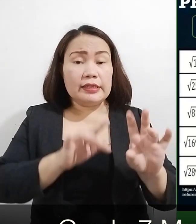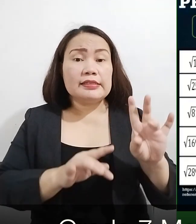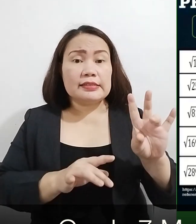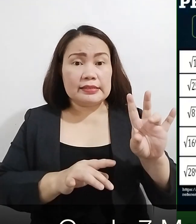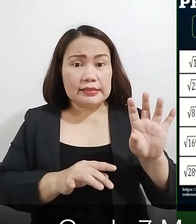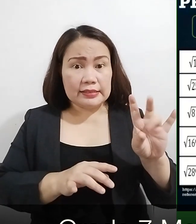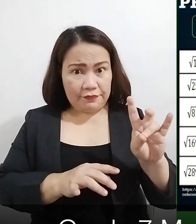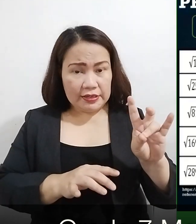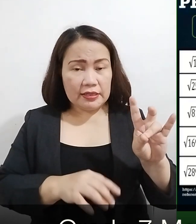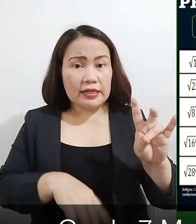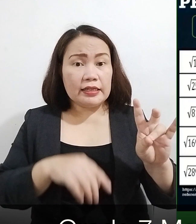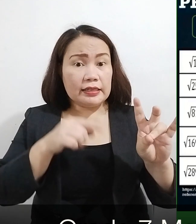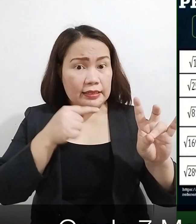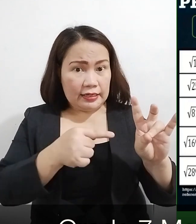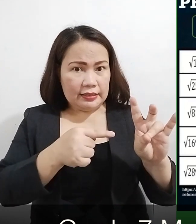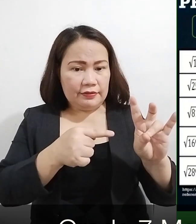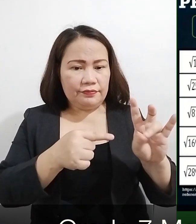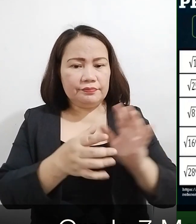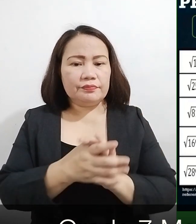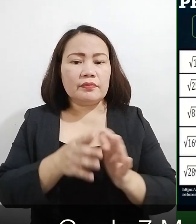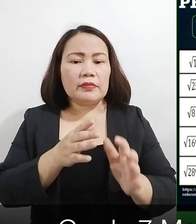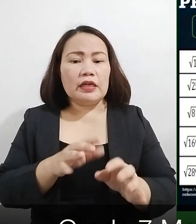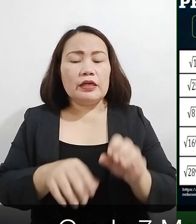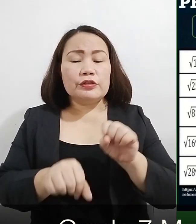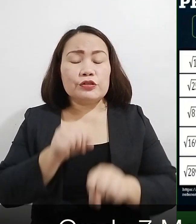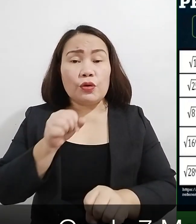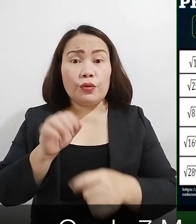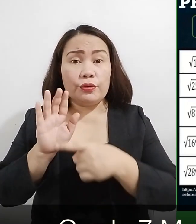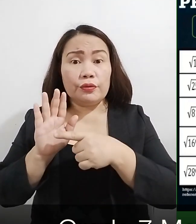that will become negative 7. So, therefore,